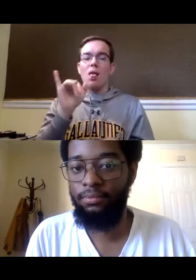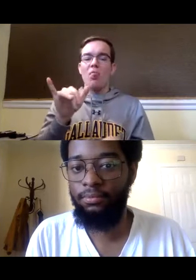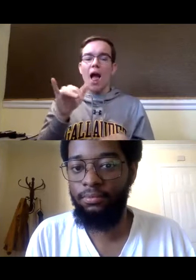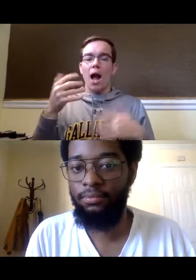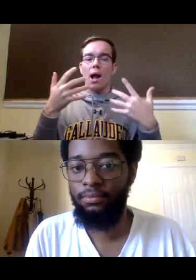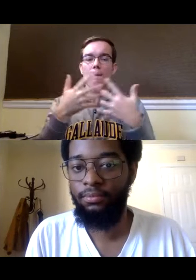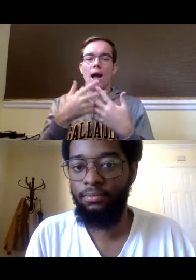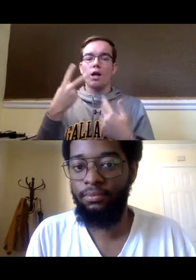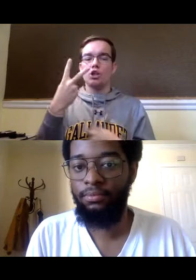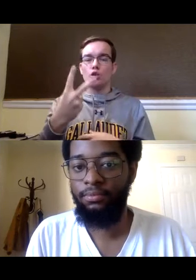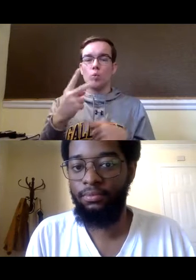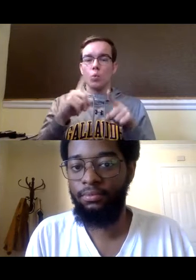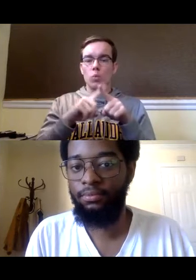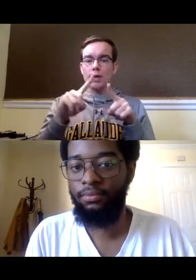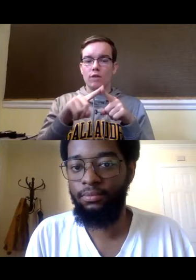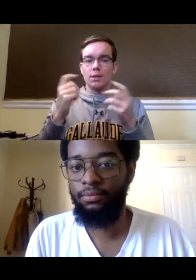student.